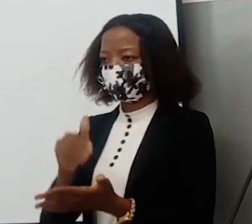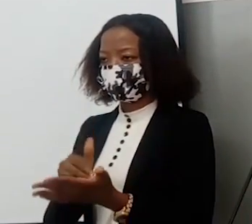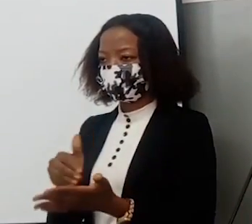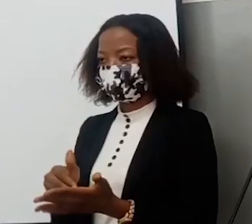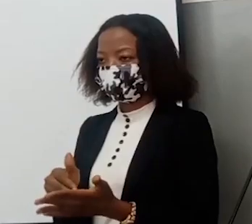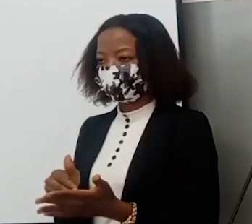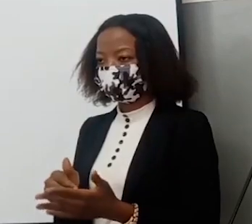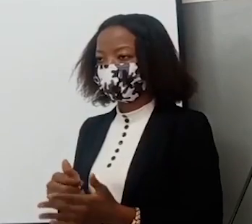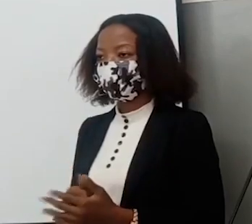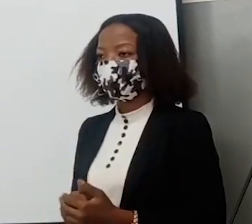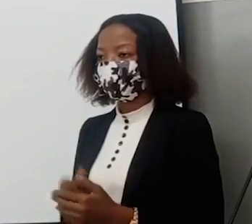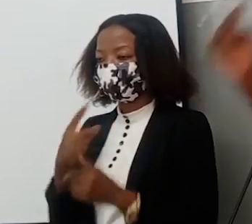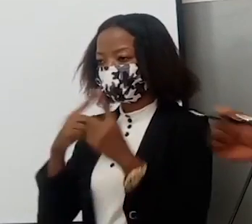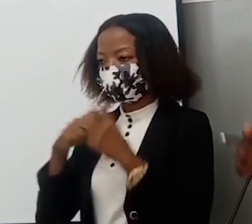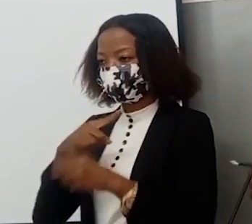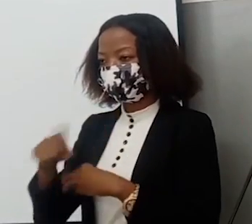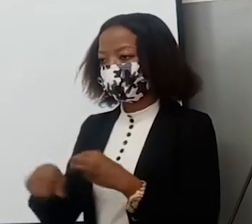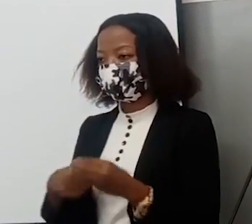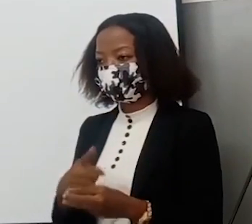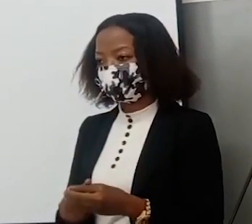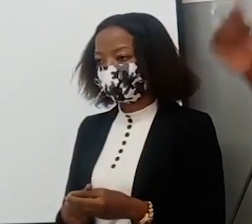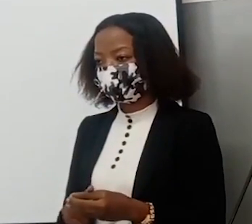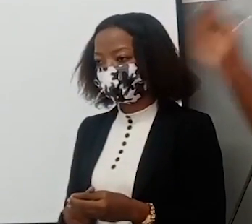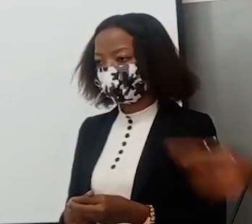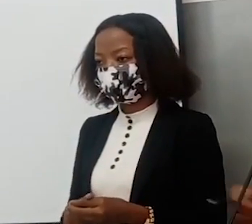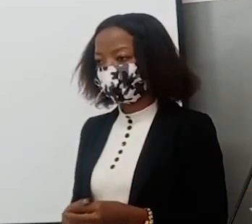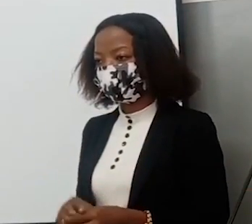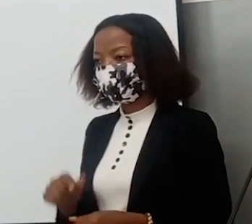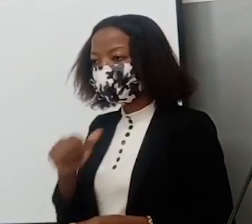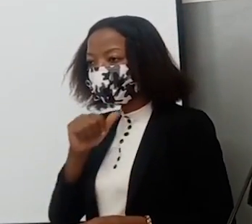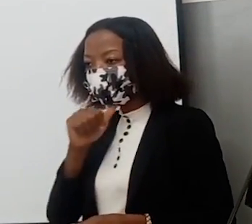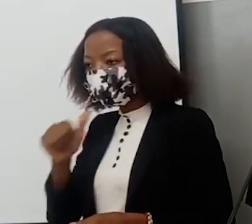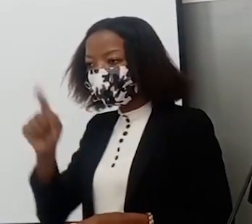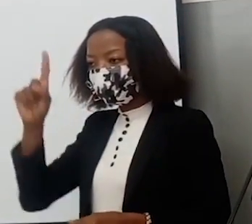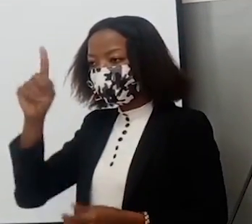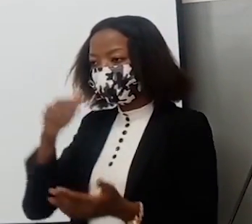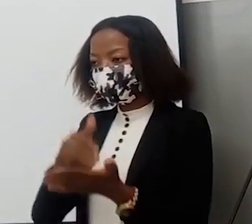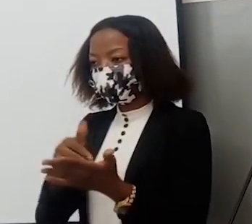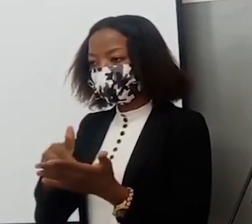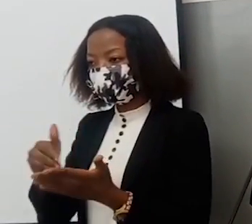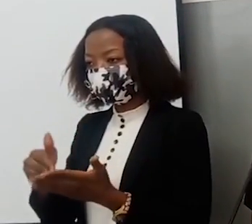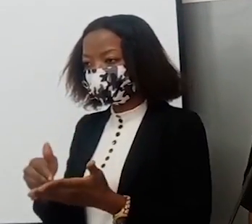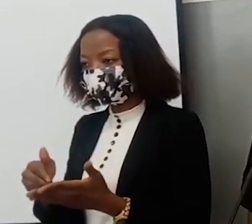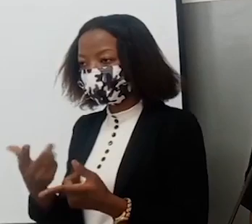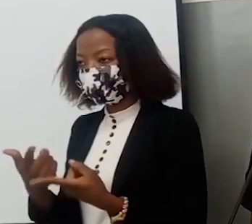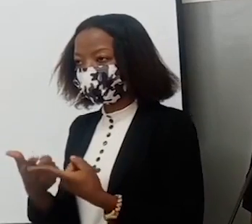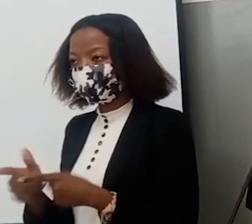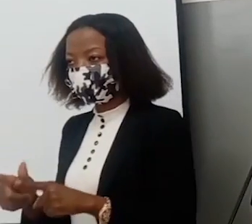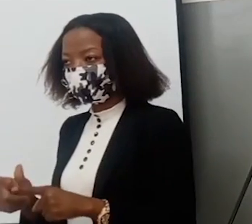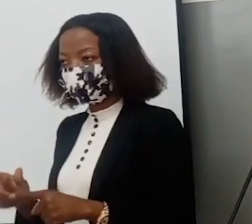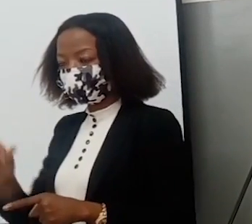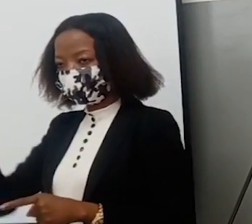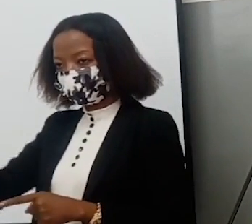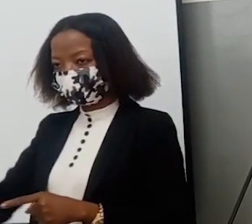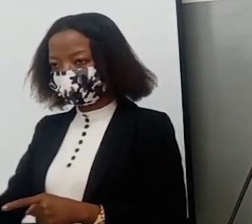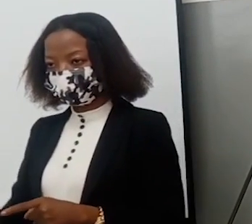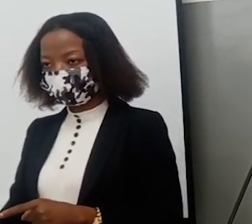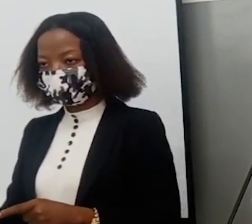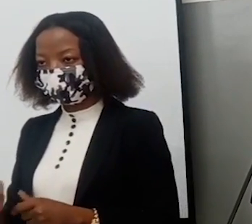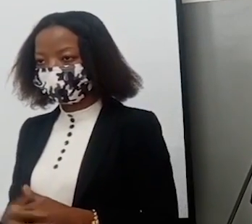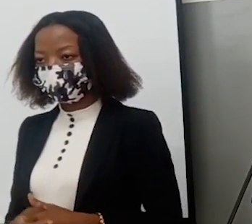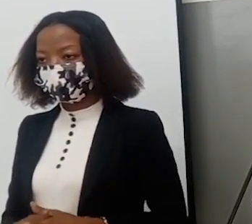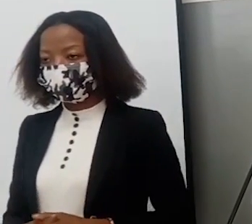beds occupied, I'm actually talking about 46%, not of 1,000 beds, was 46% of a little over 400